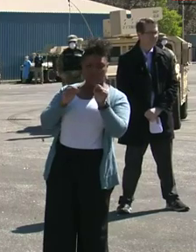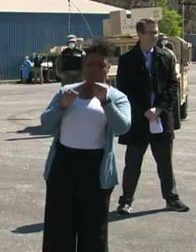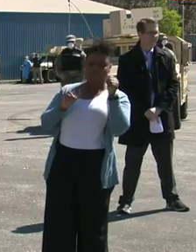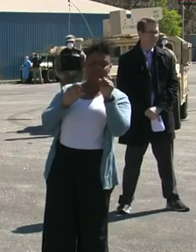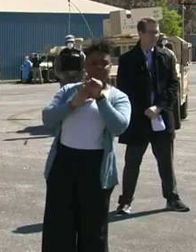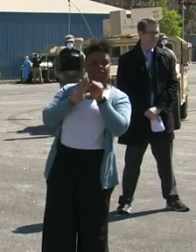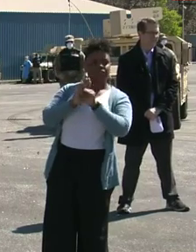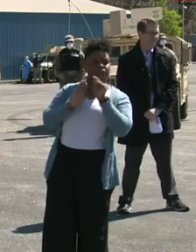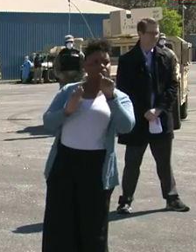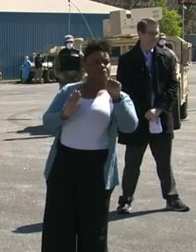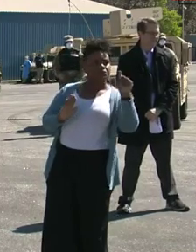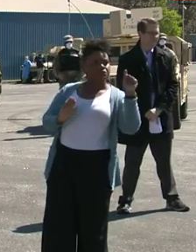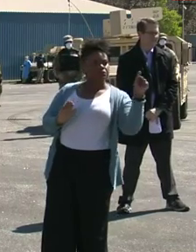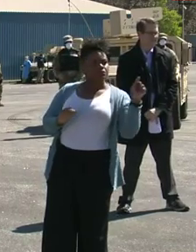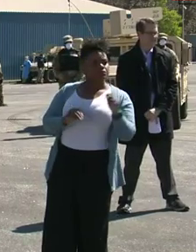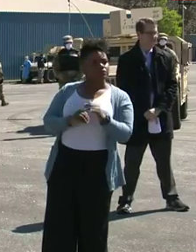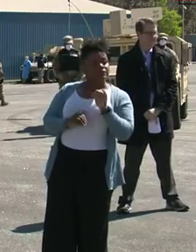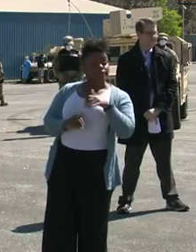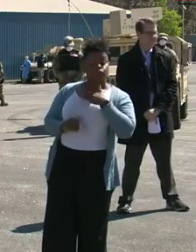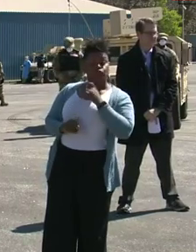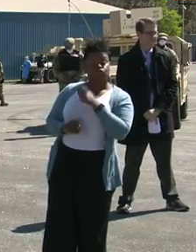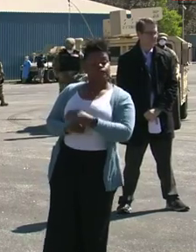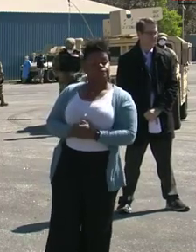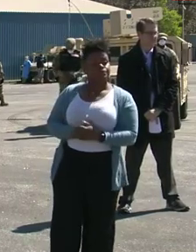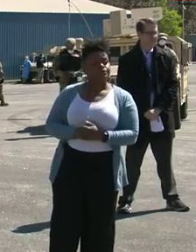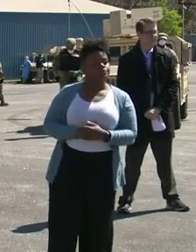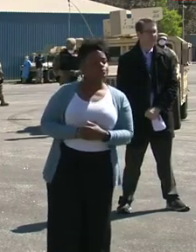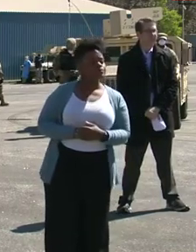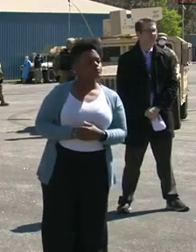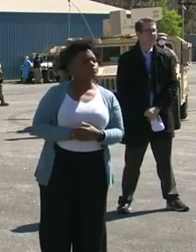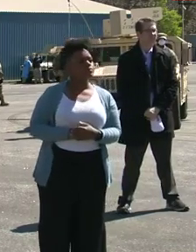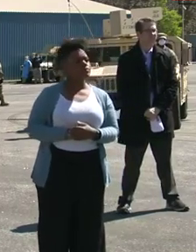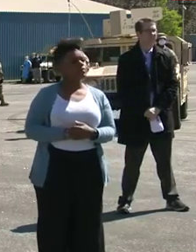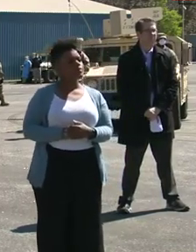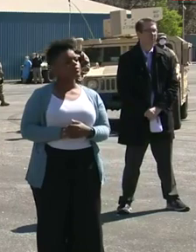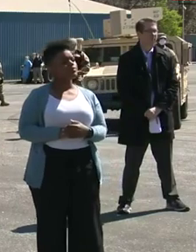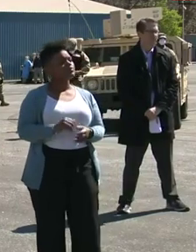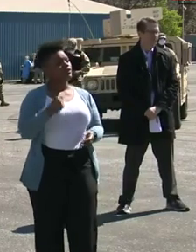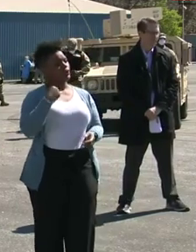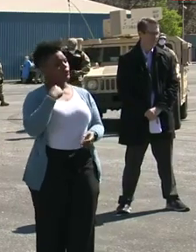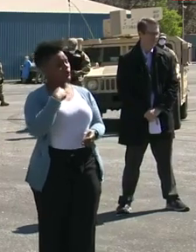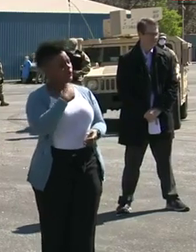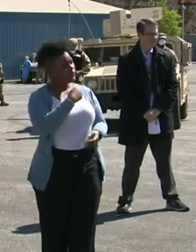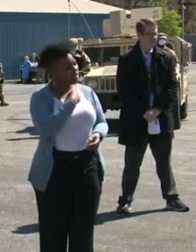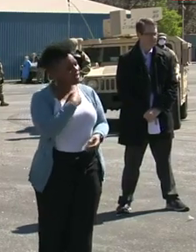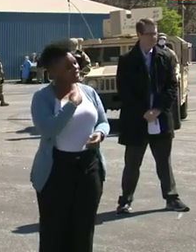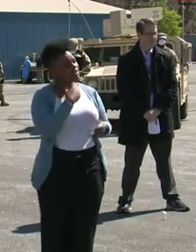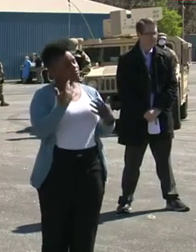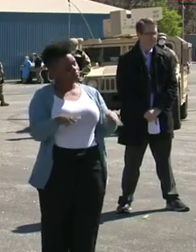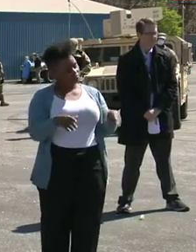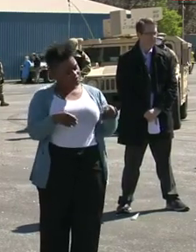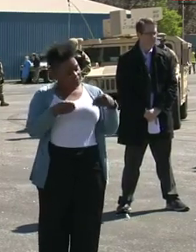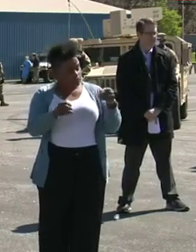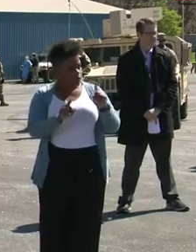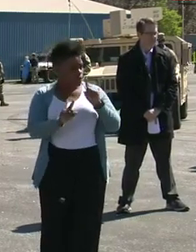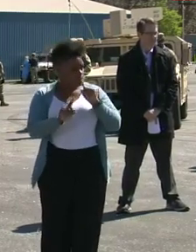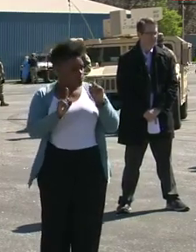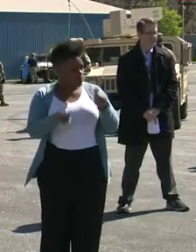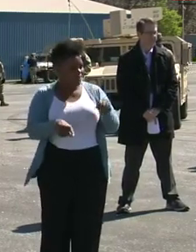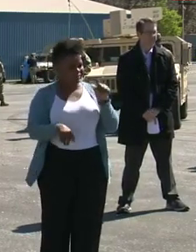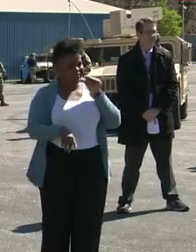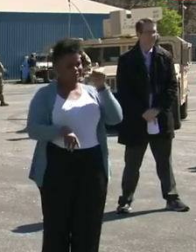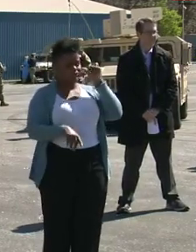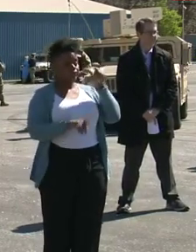compare? Yes, that's the question. We gave a report out yesterday from our